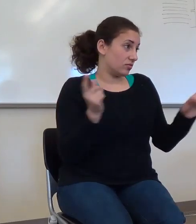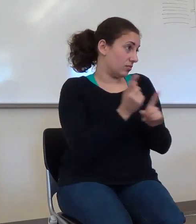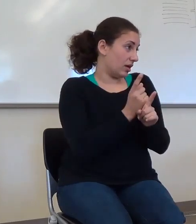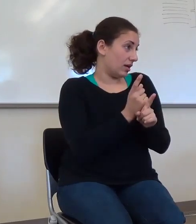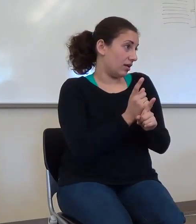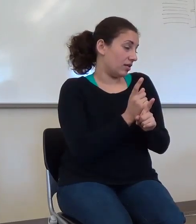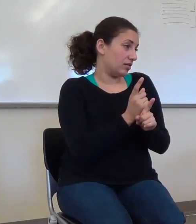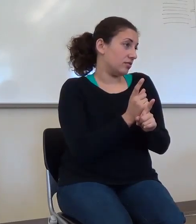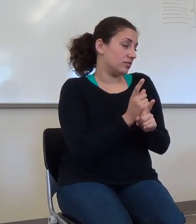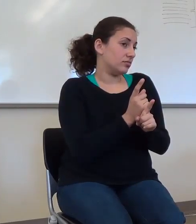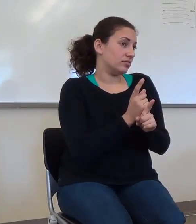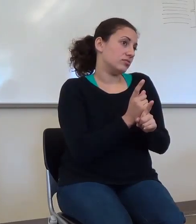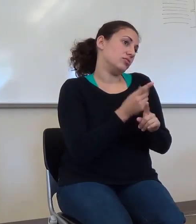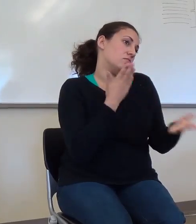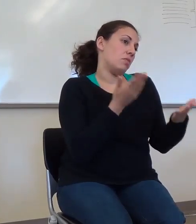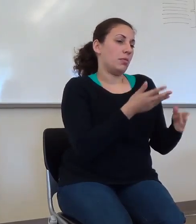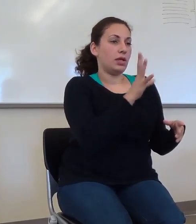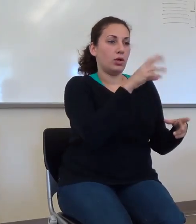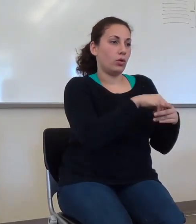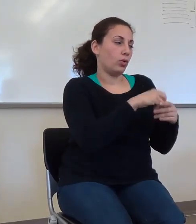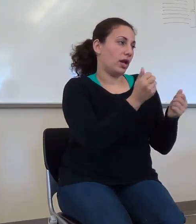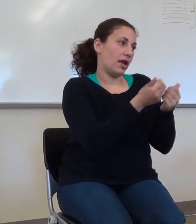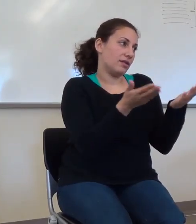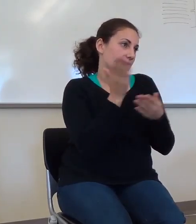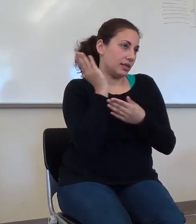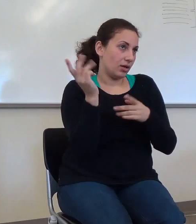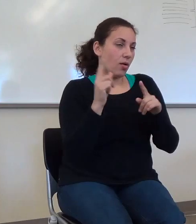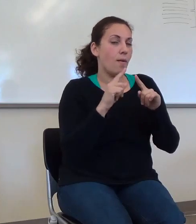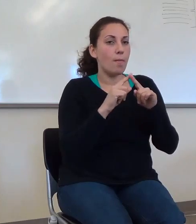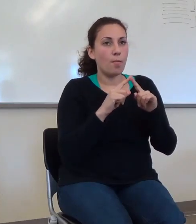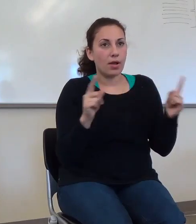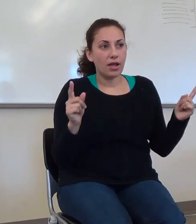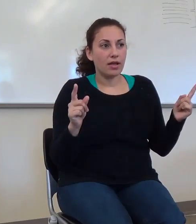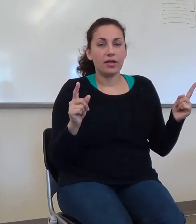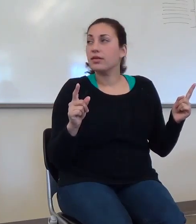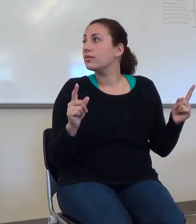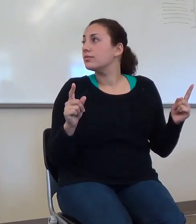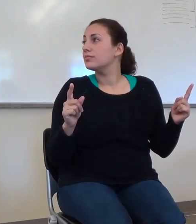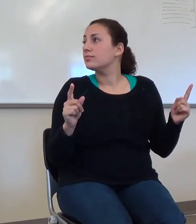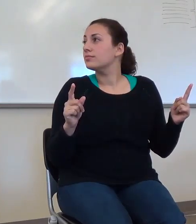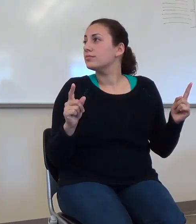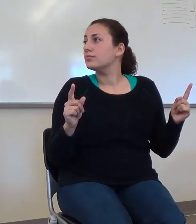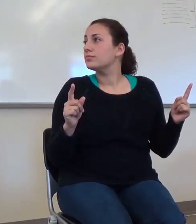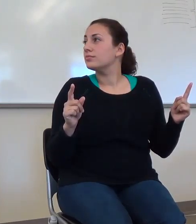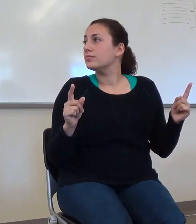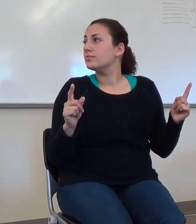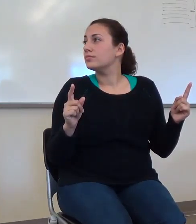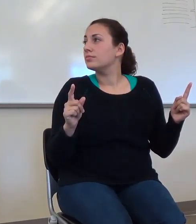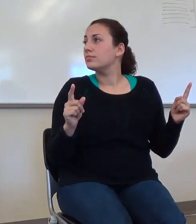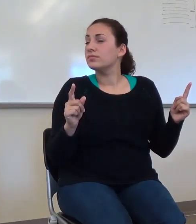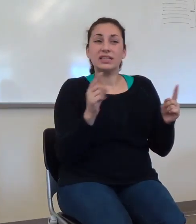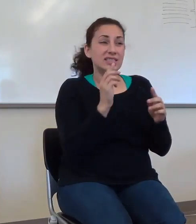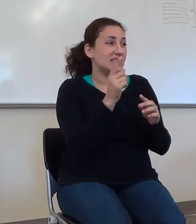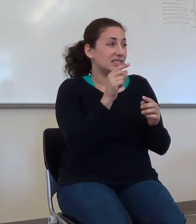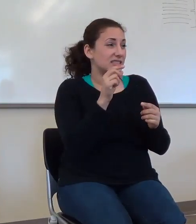general enough to include everything discussed. Yes. But is it specific, is human rights